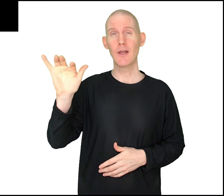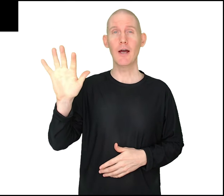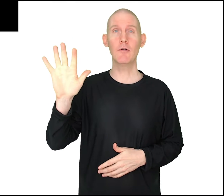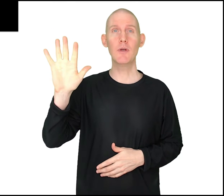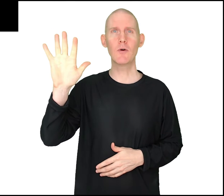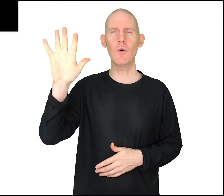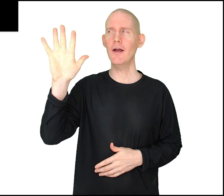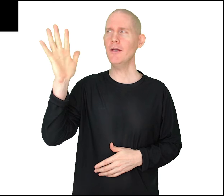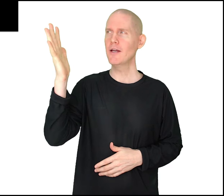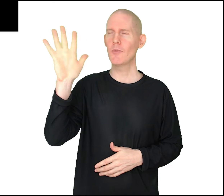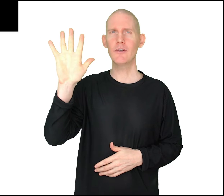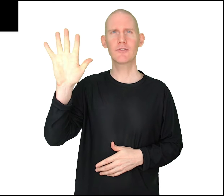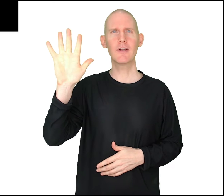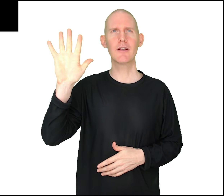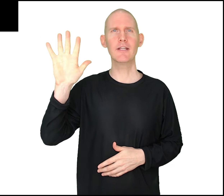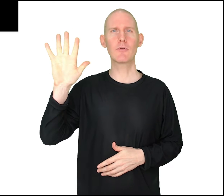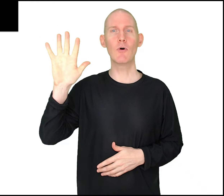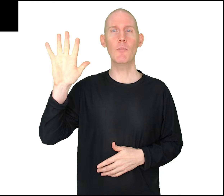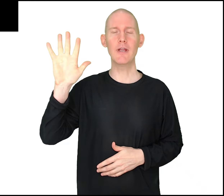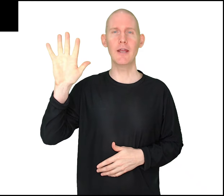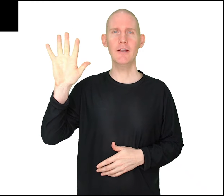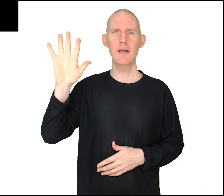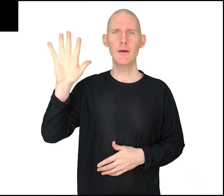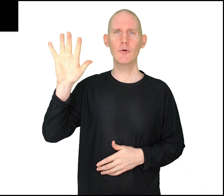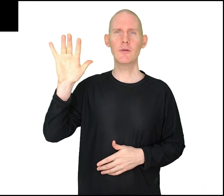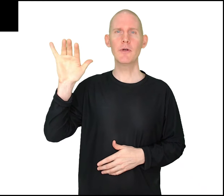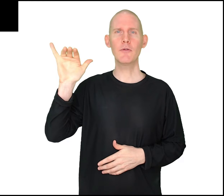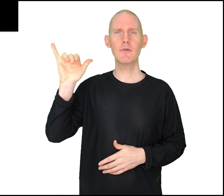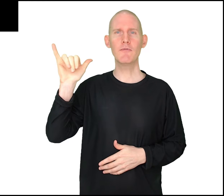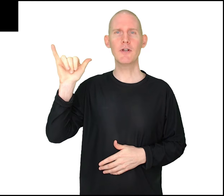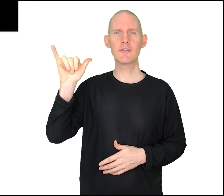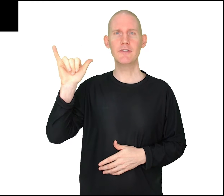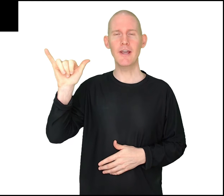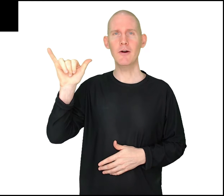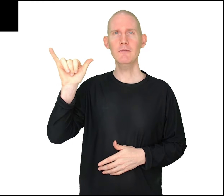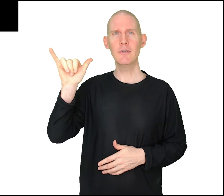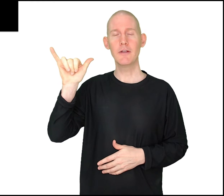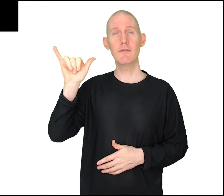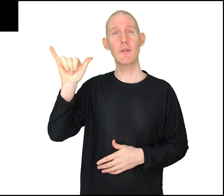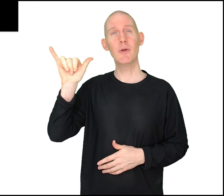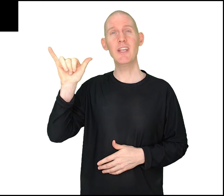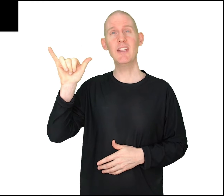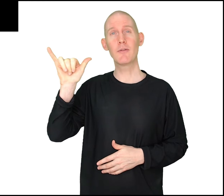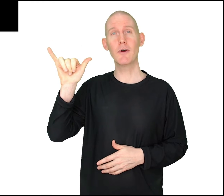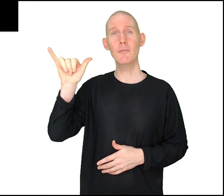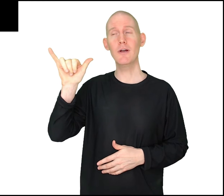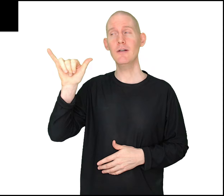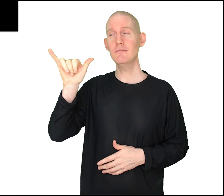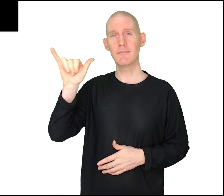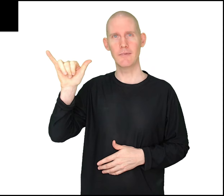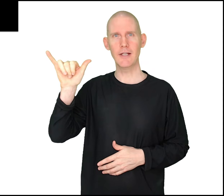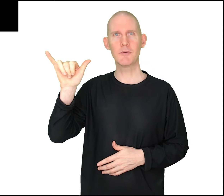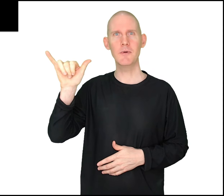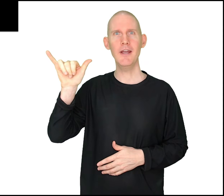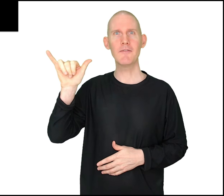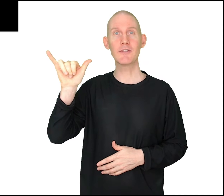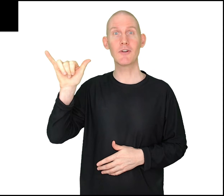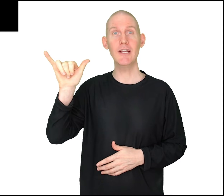do you make a Y? Well, start like this with an open hand. Put the middle 3 fingers down. Leave the pinky and the thumb there. That's what we have. That's our hand